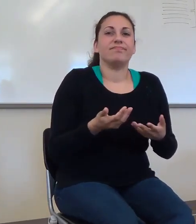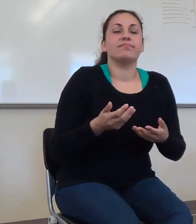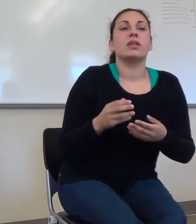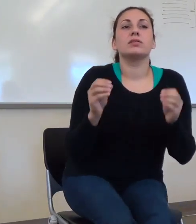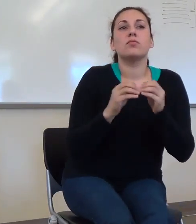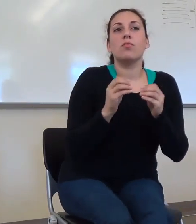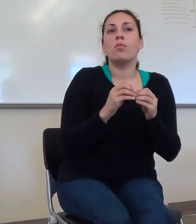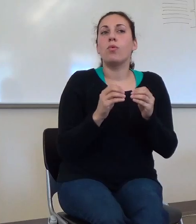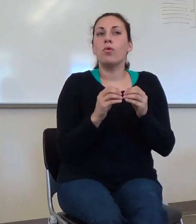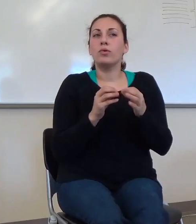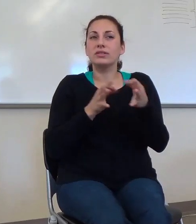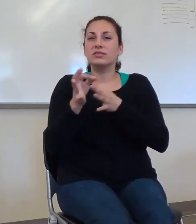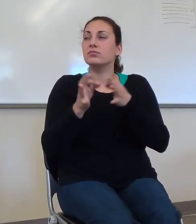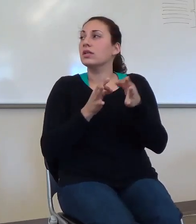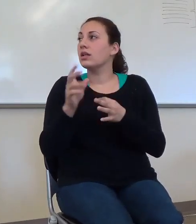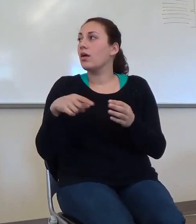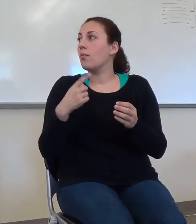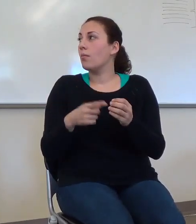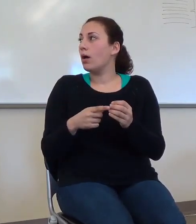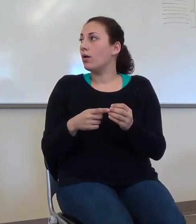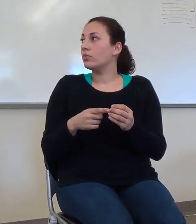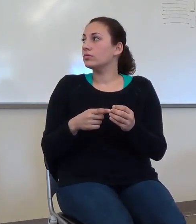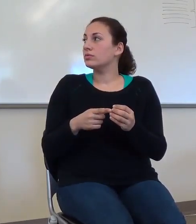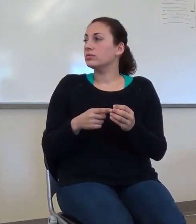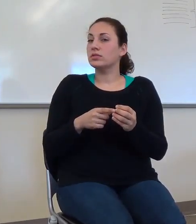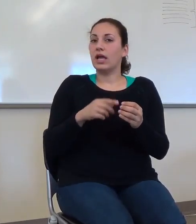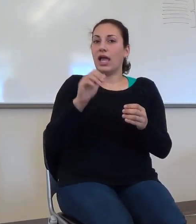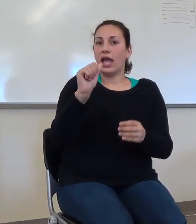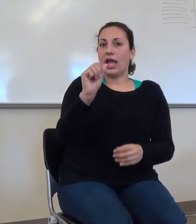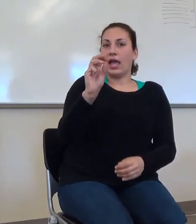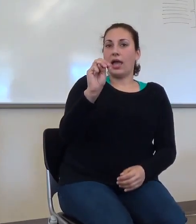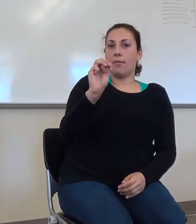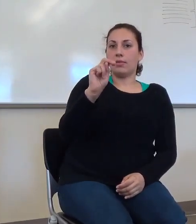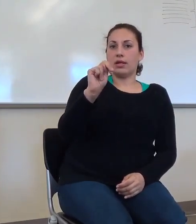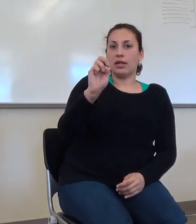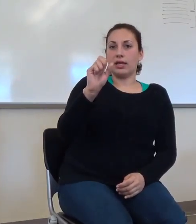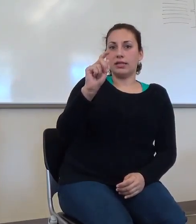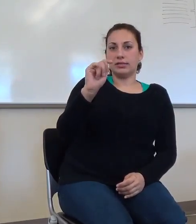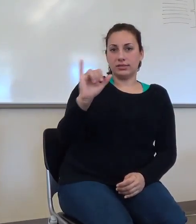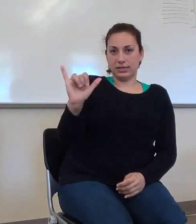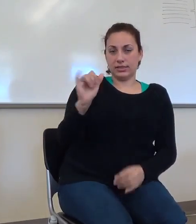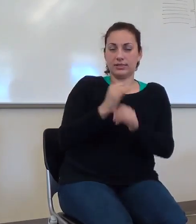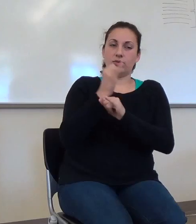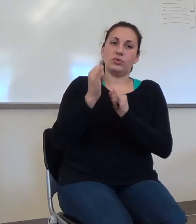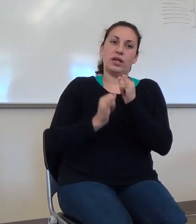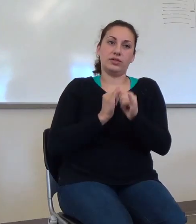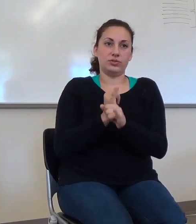Their cases refers to the human rights cases. All this stuff refers to human rights.